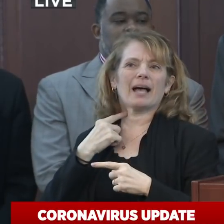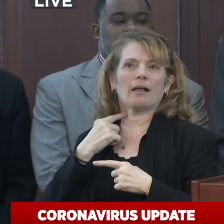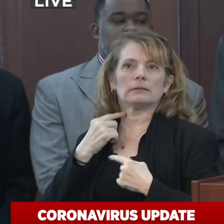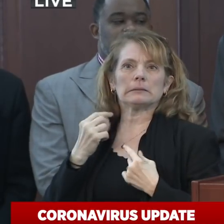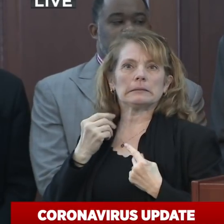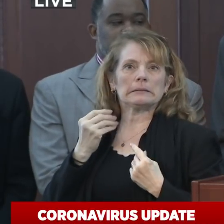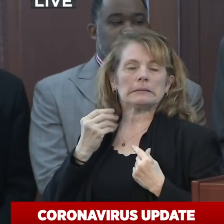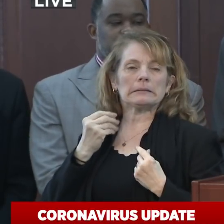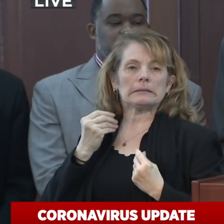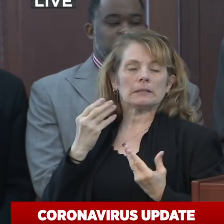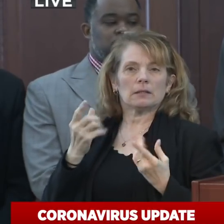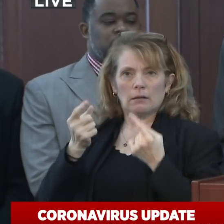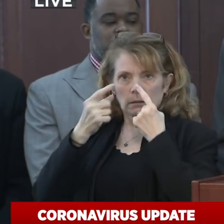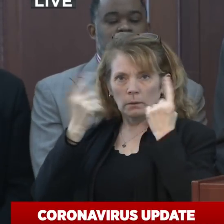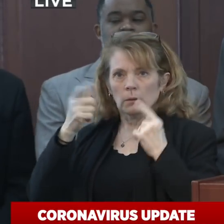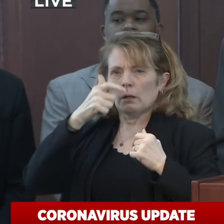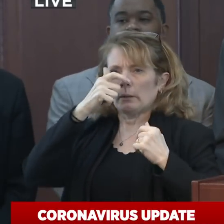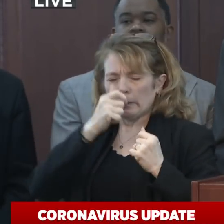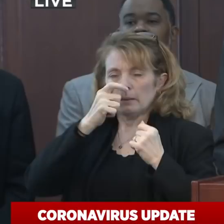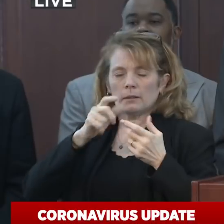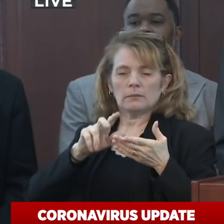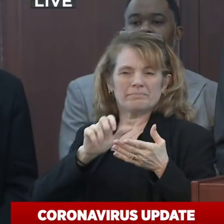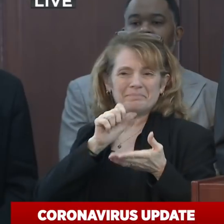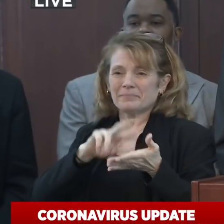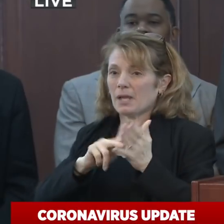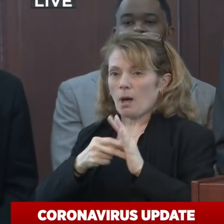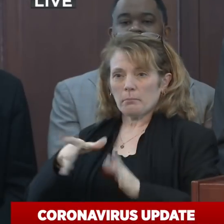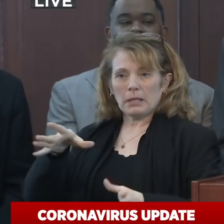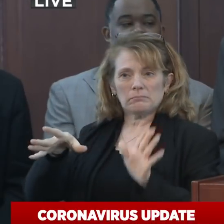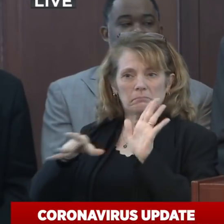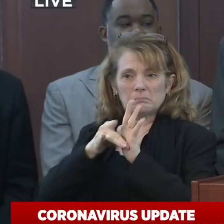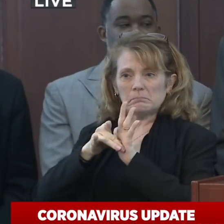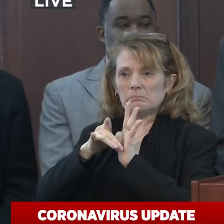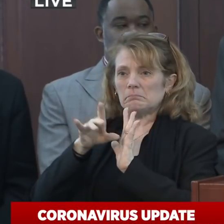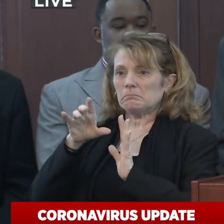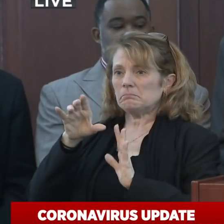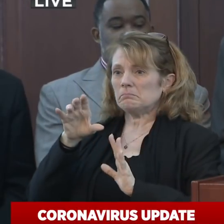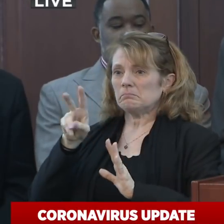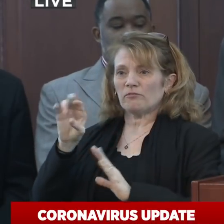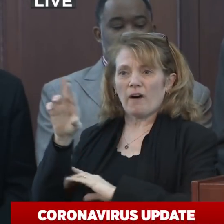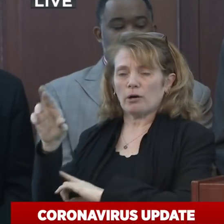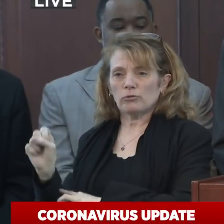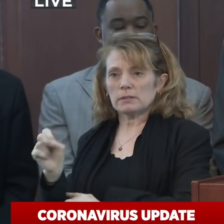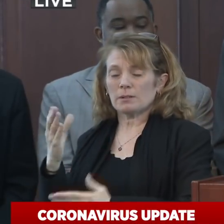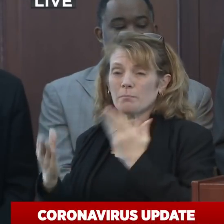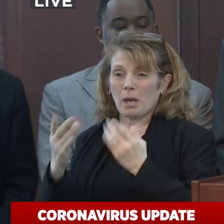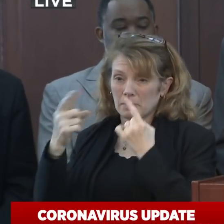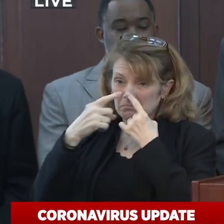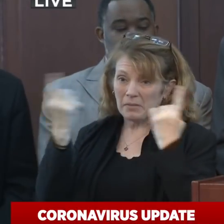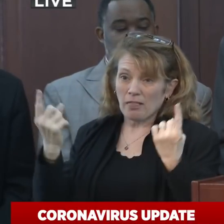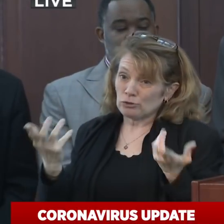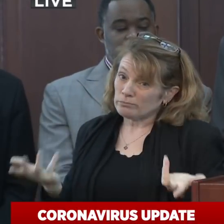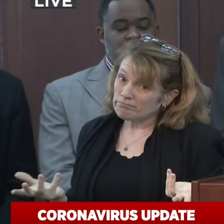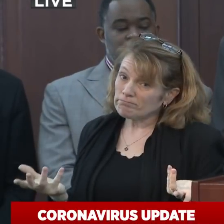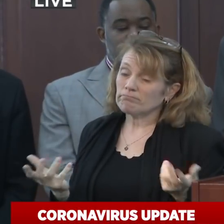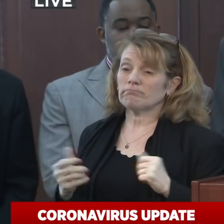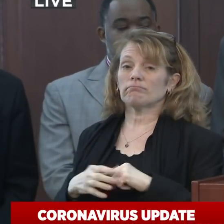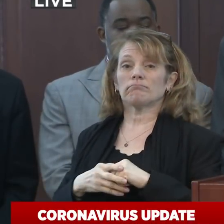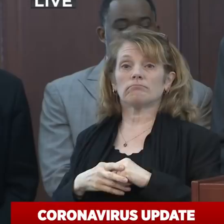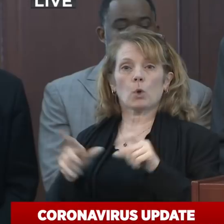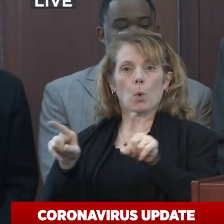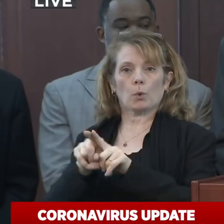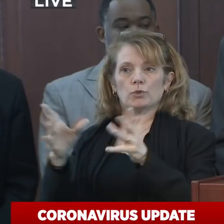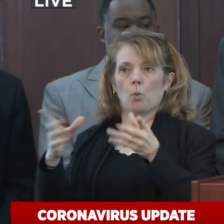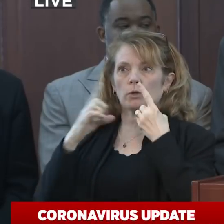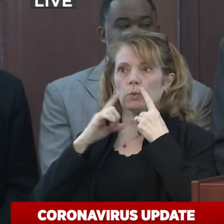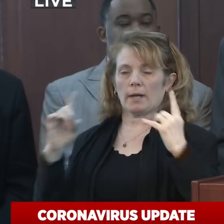it doesn't necessarily mean coronavirus. It could, if you're someone who suffers from seasonal allergies, you already know what that feels like. I also want to announce this